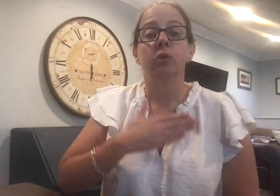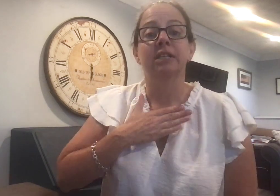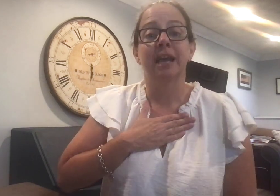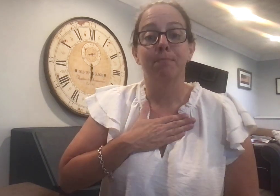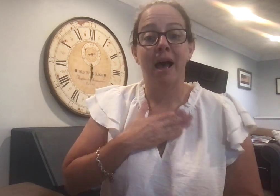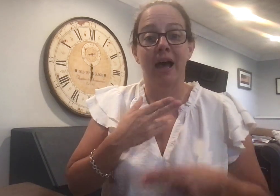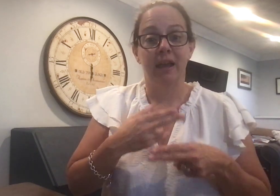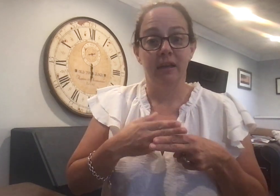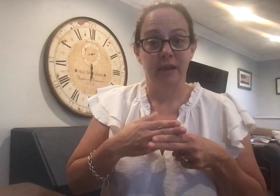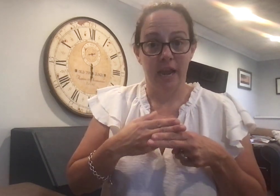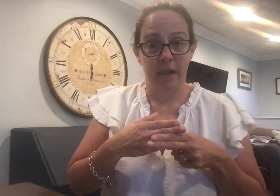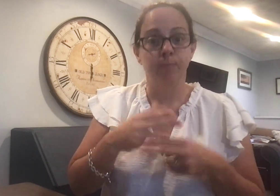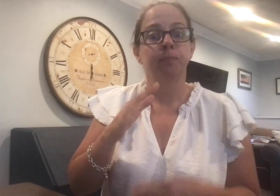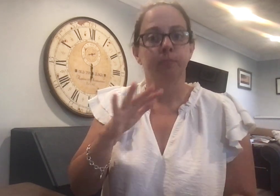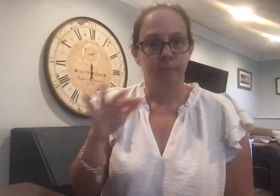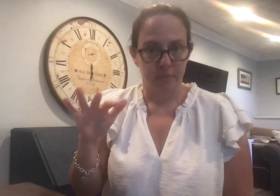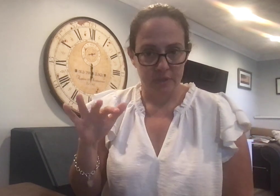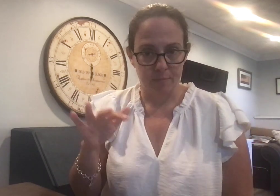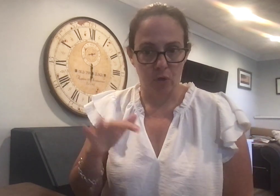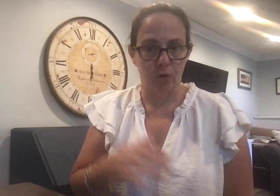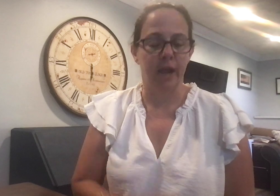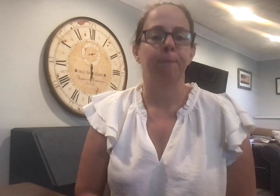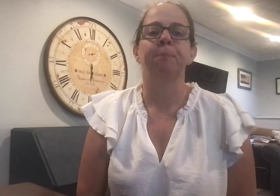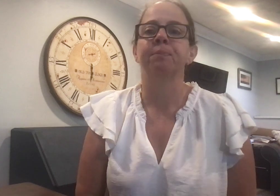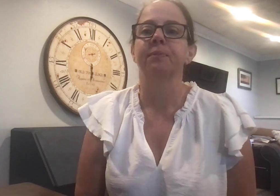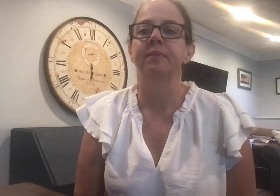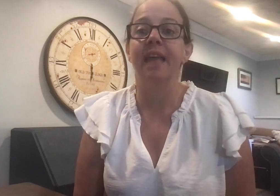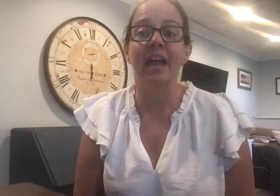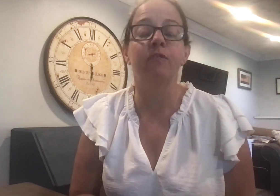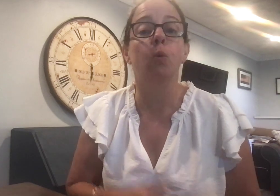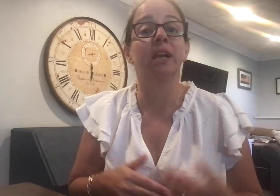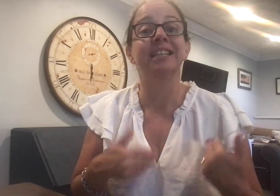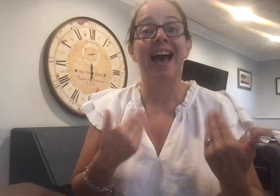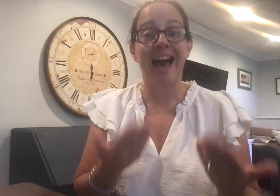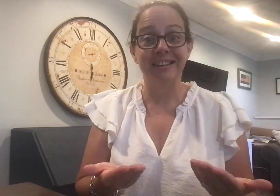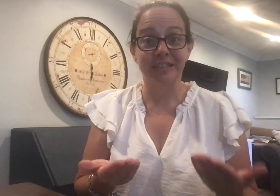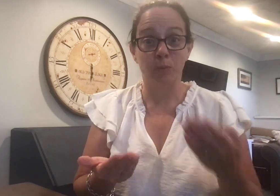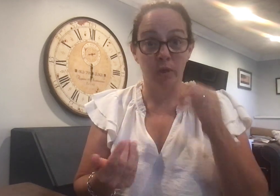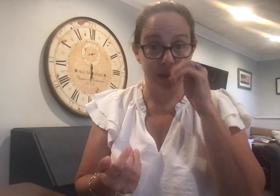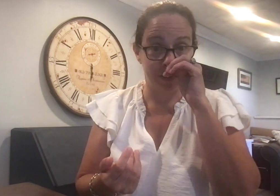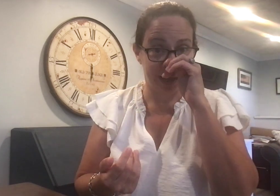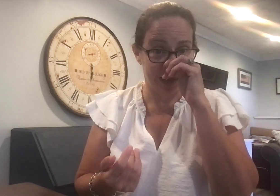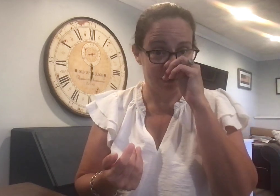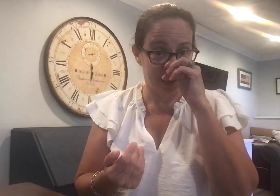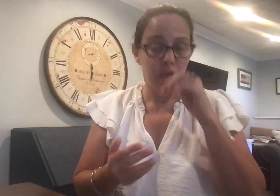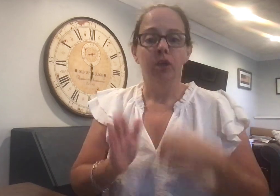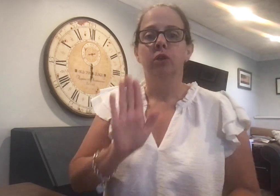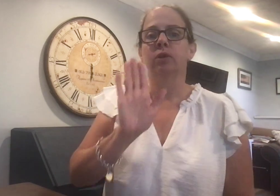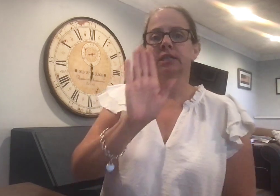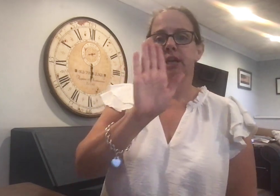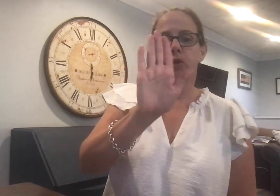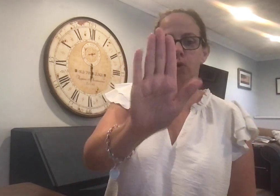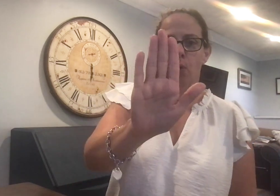say my name, spell your name. Then if you wanted to ask someone their name, you could say